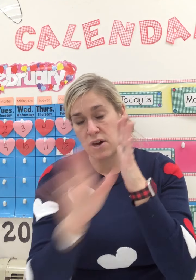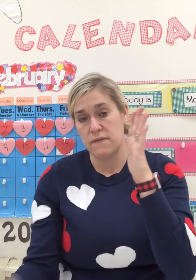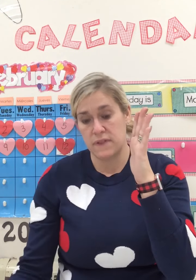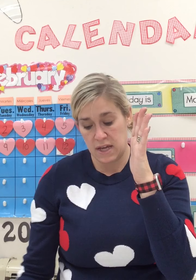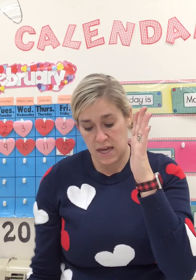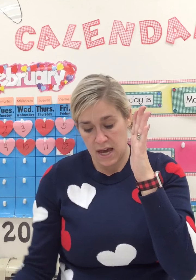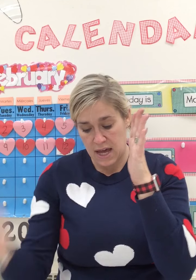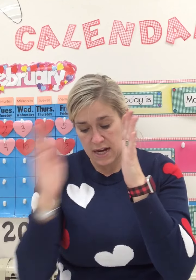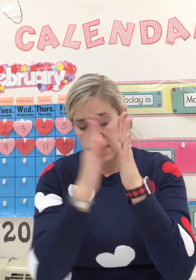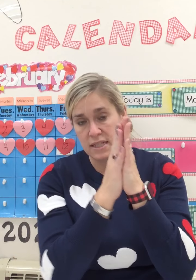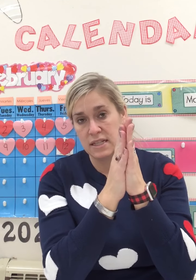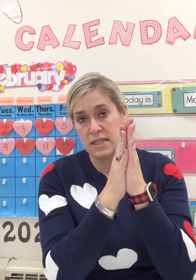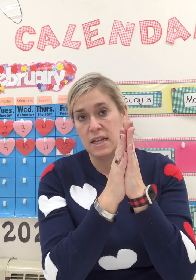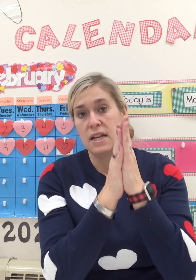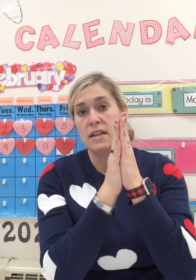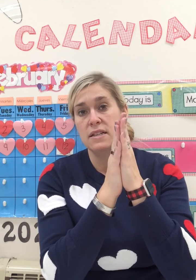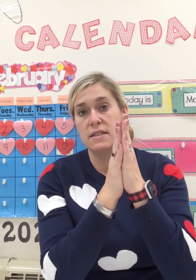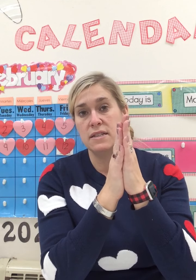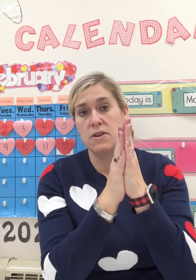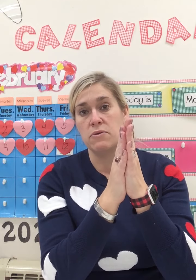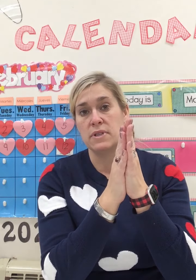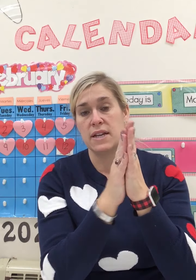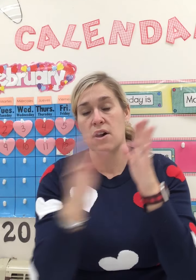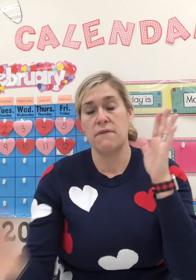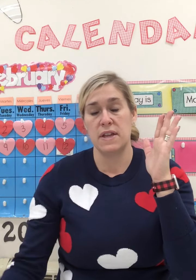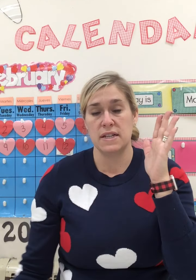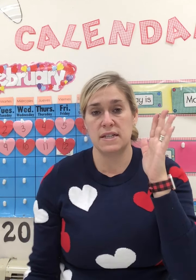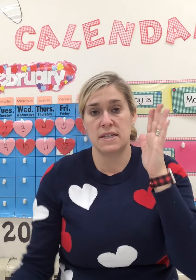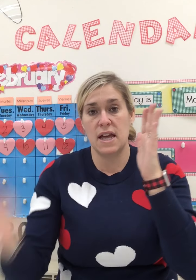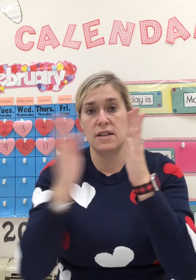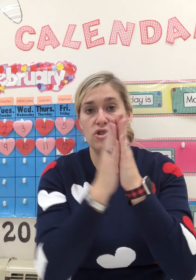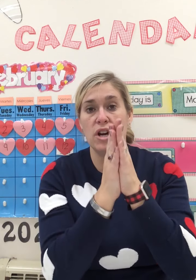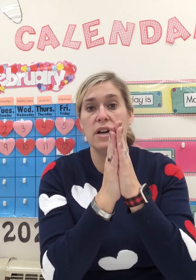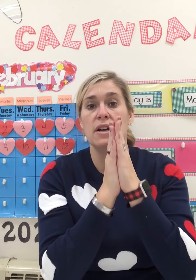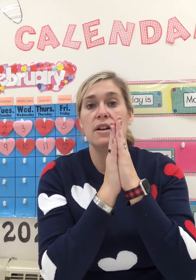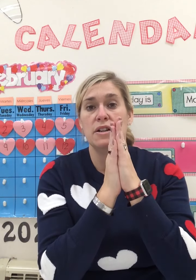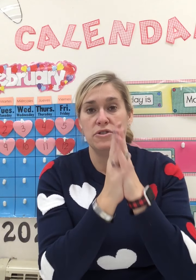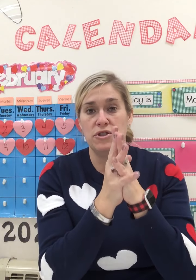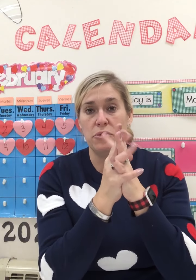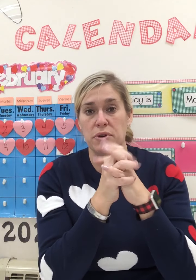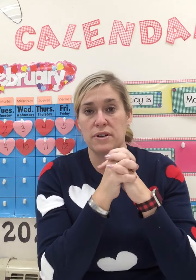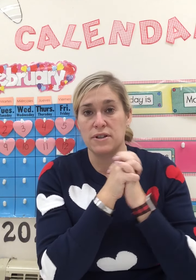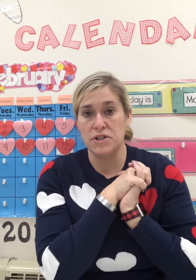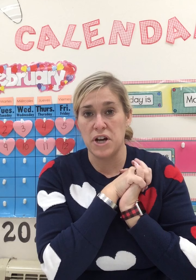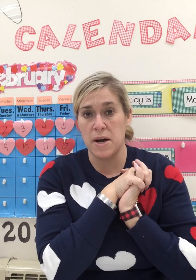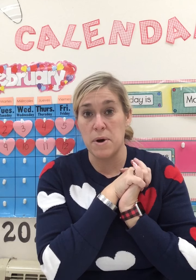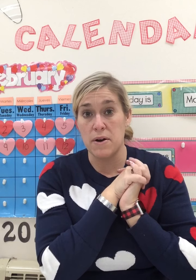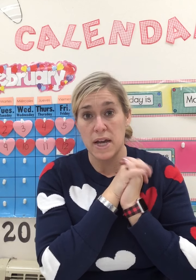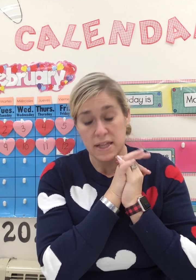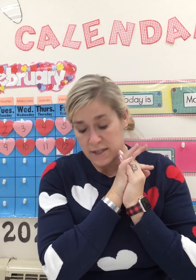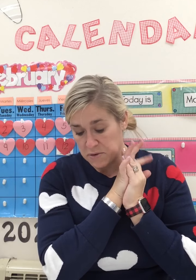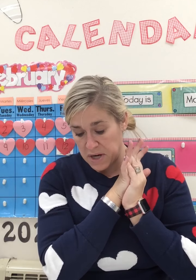off the y at a s. Soak. Take off the s at a j. Joke. Good job. All right, let's do another